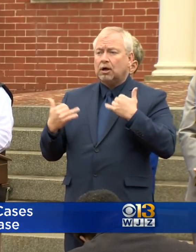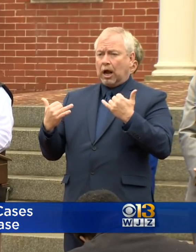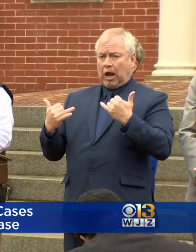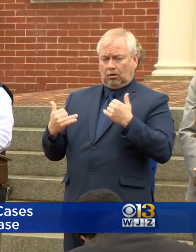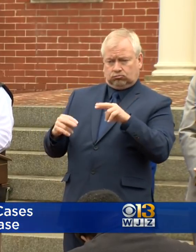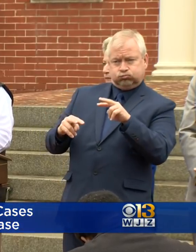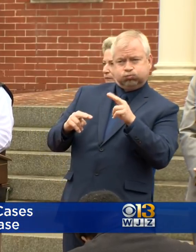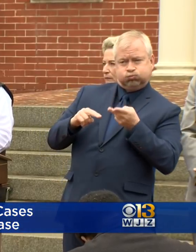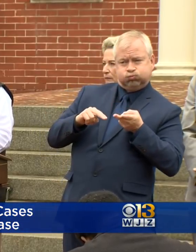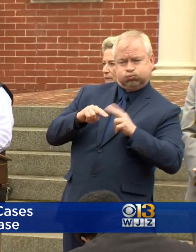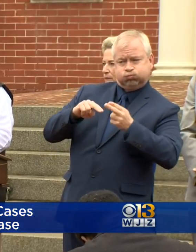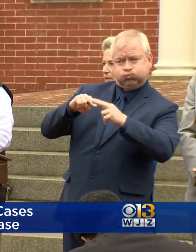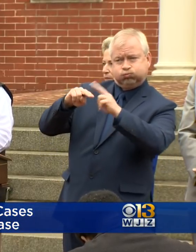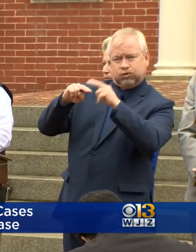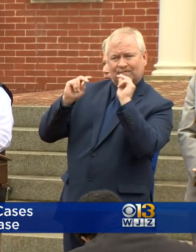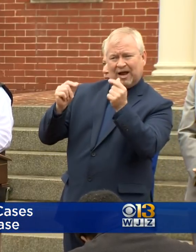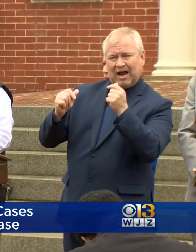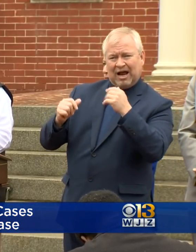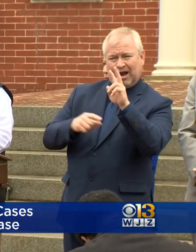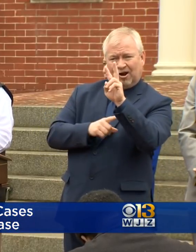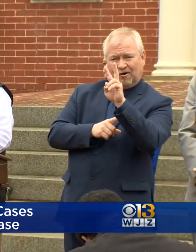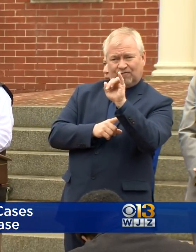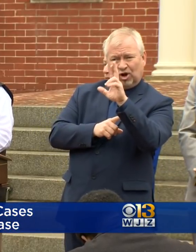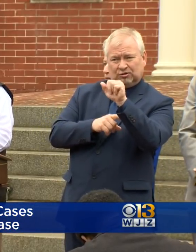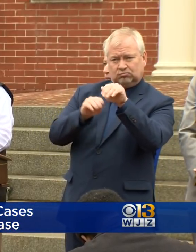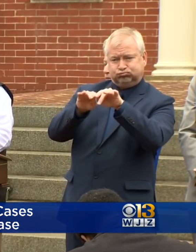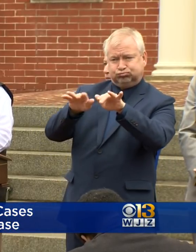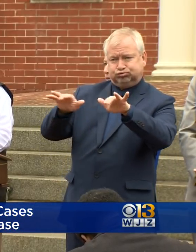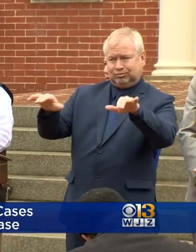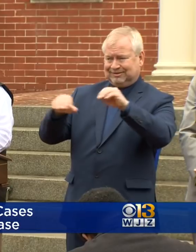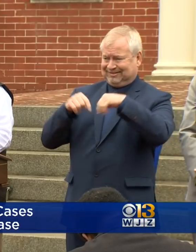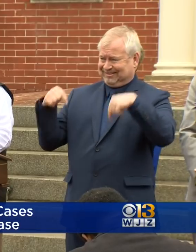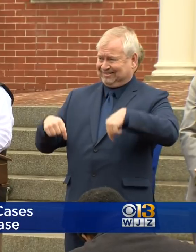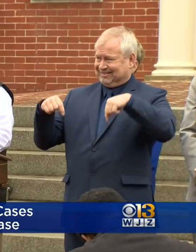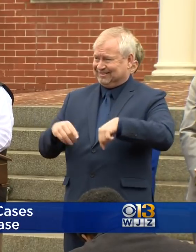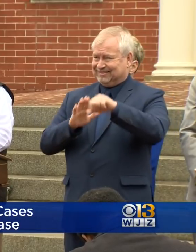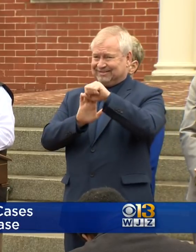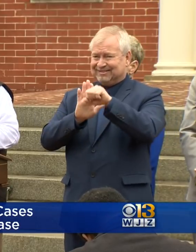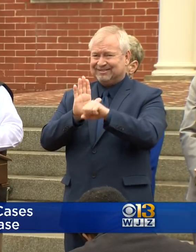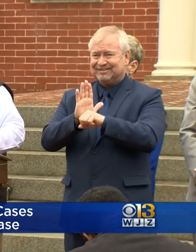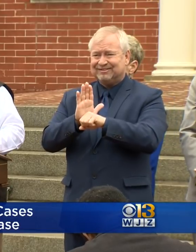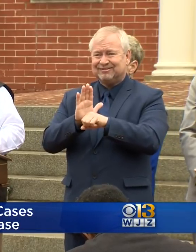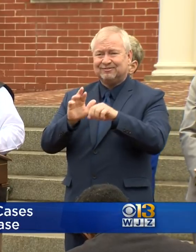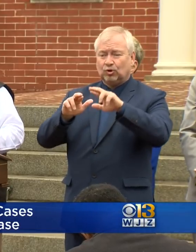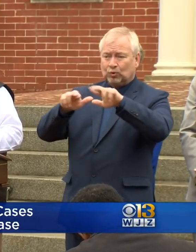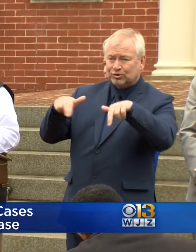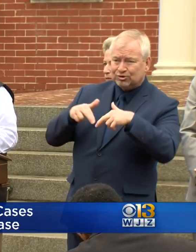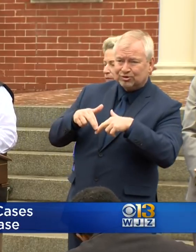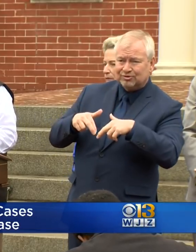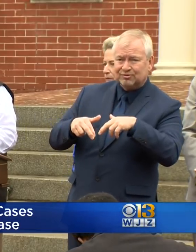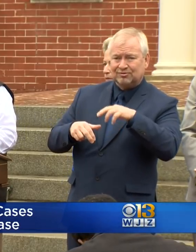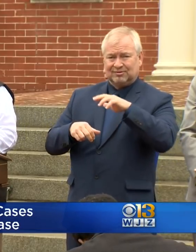this virus across our state, the region, the nation, and the world,